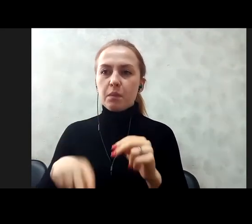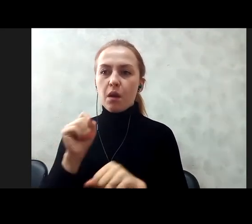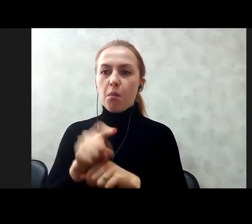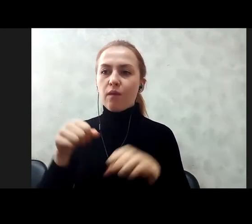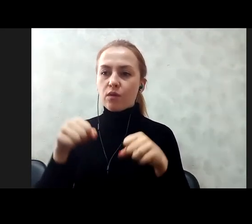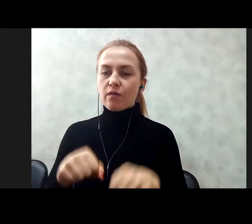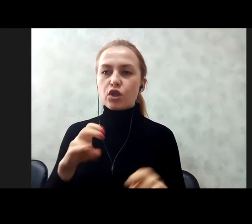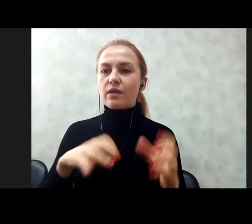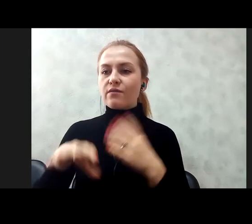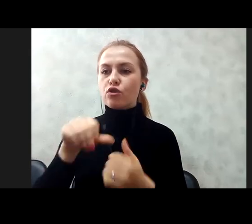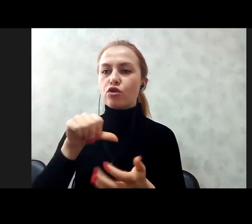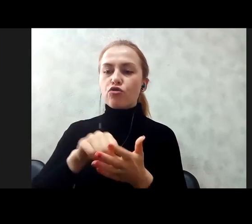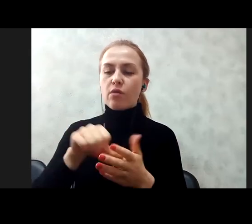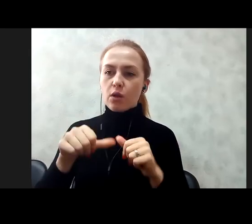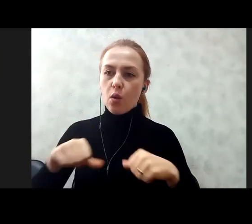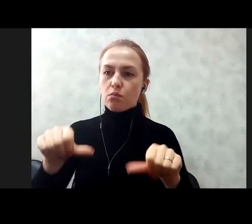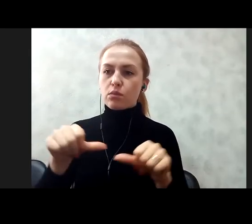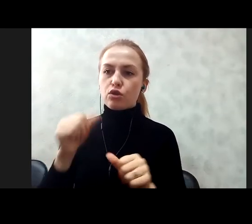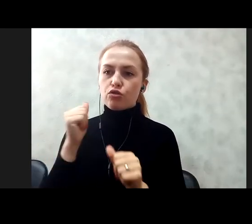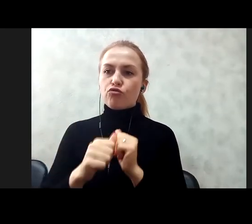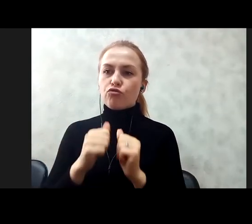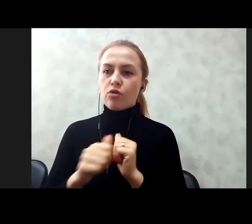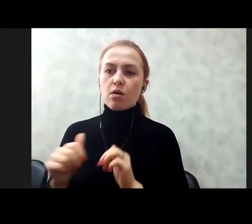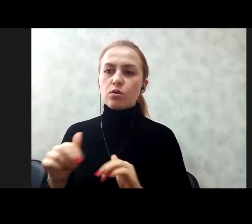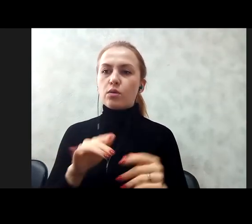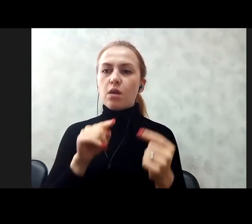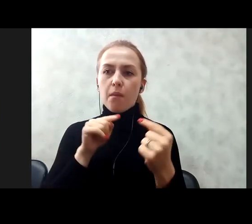because not all of the members of the